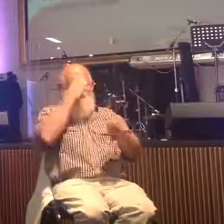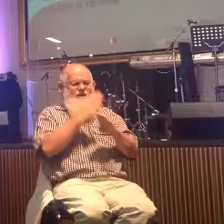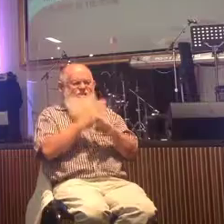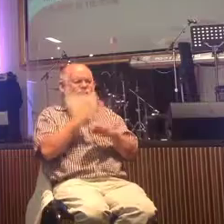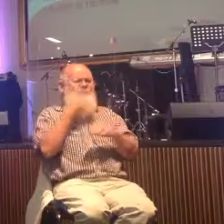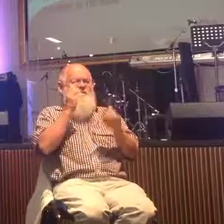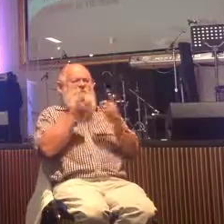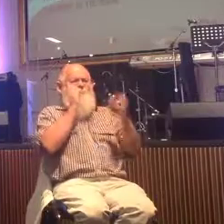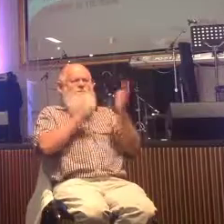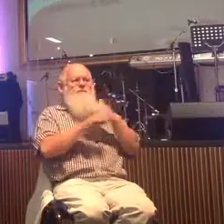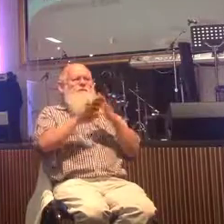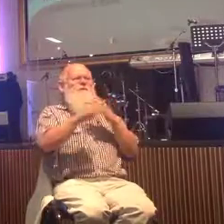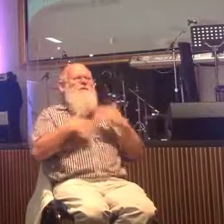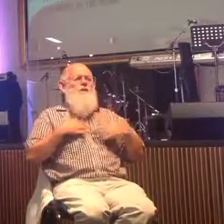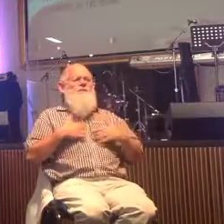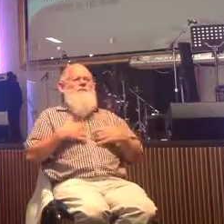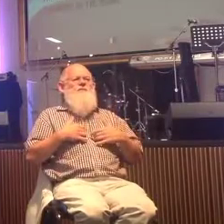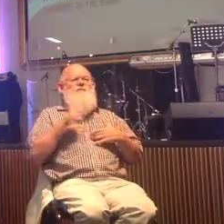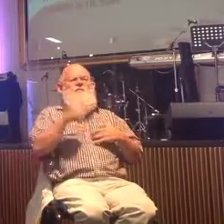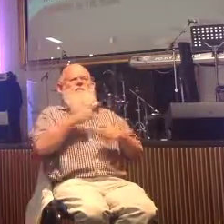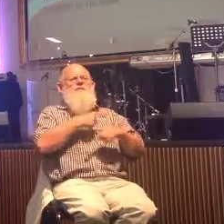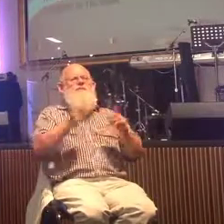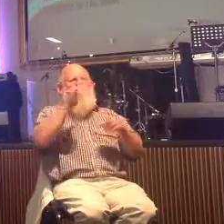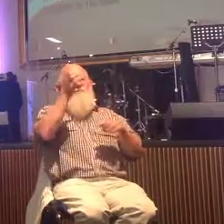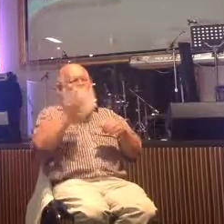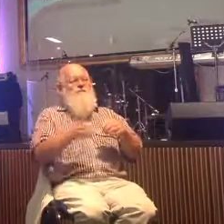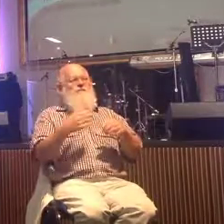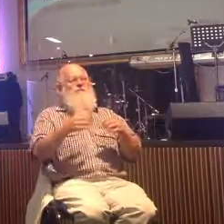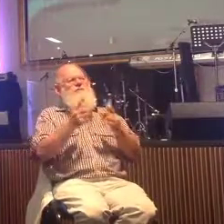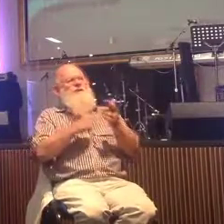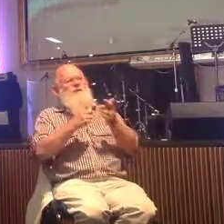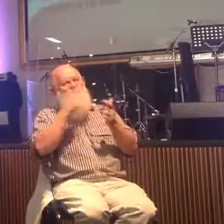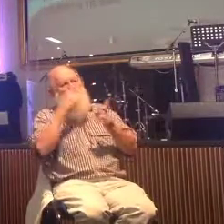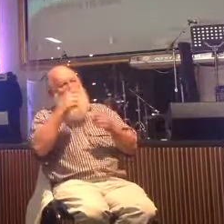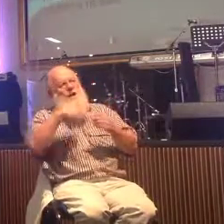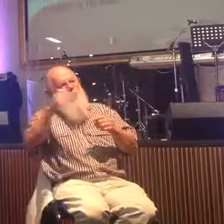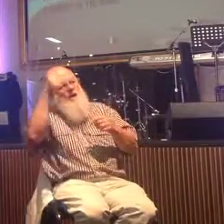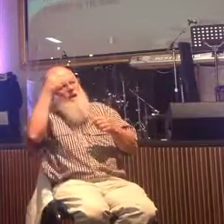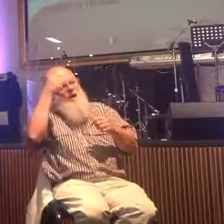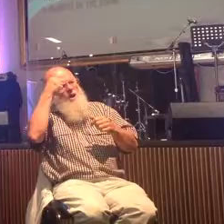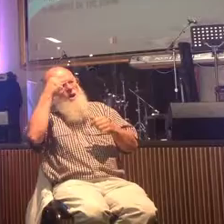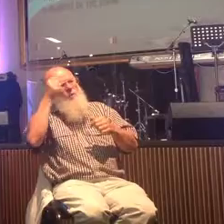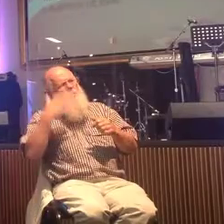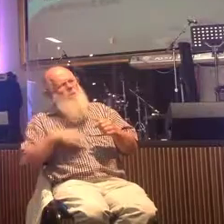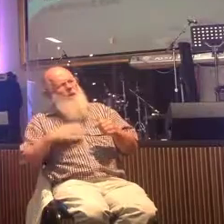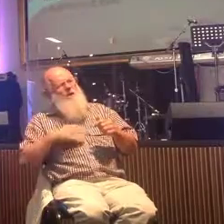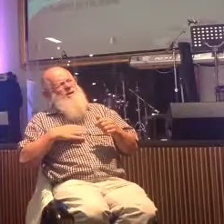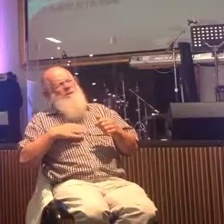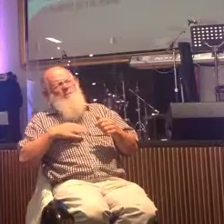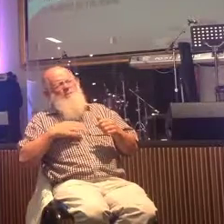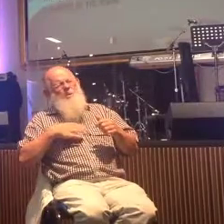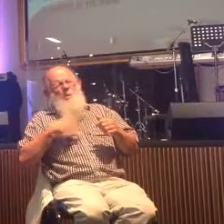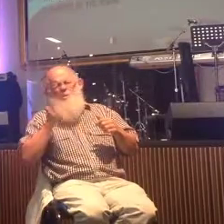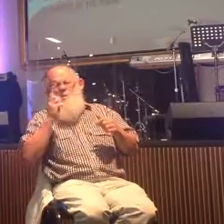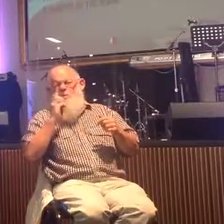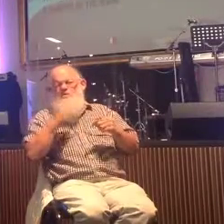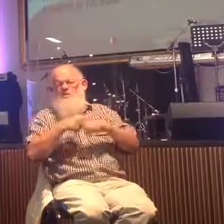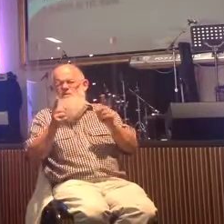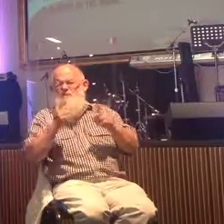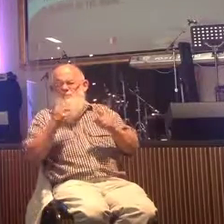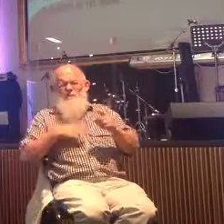things happen in your life, you just are a different person to everyone else I know. What do you have that I don't have? How are you